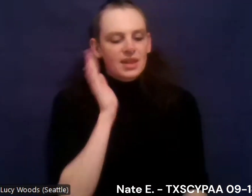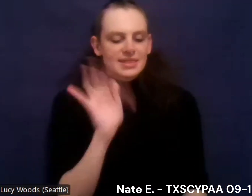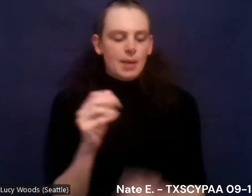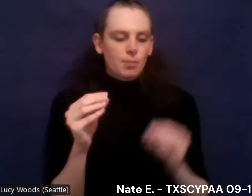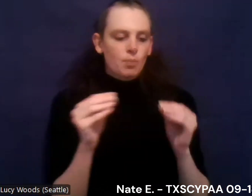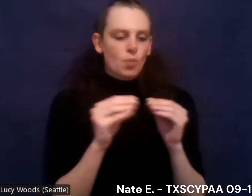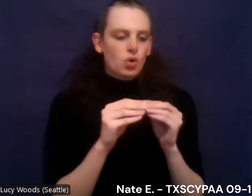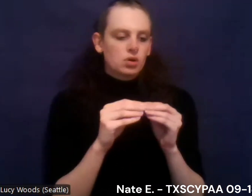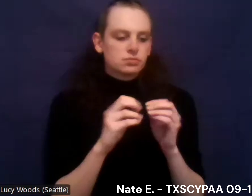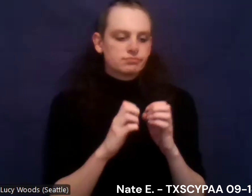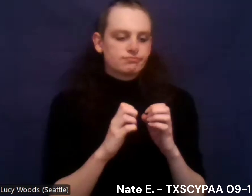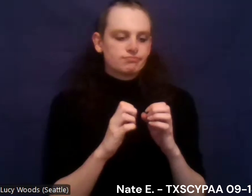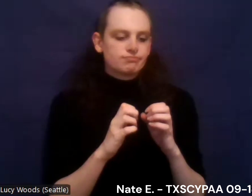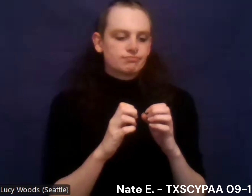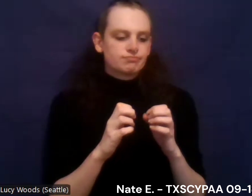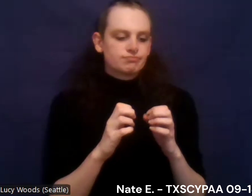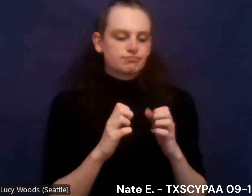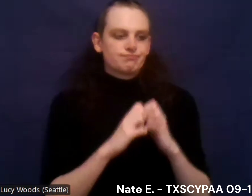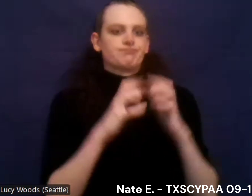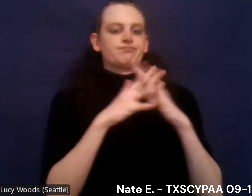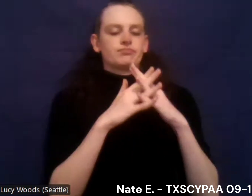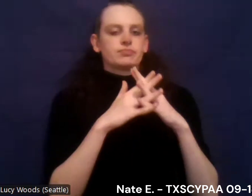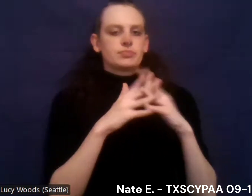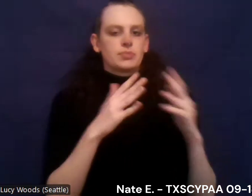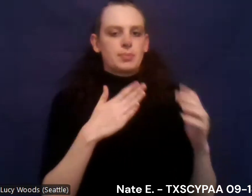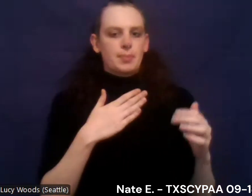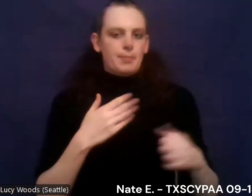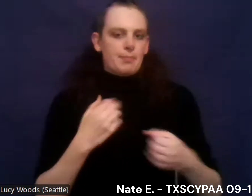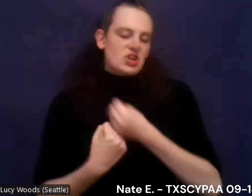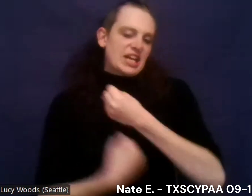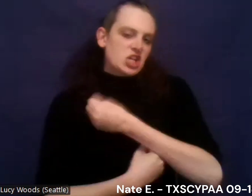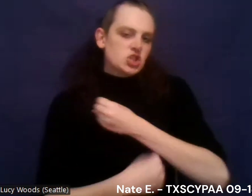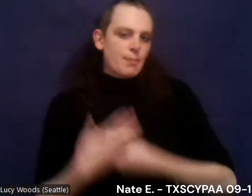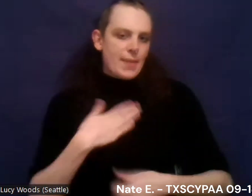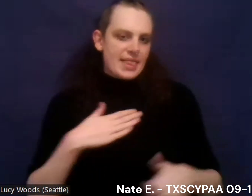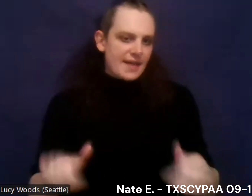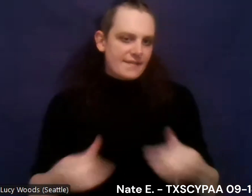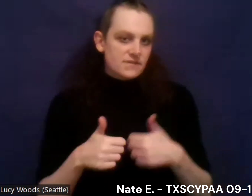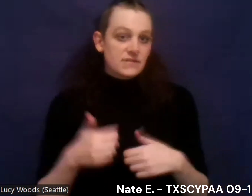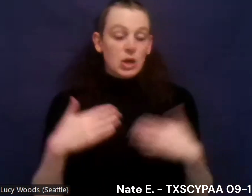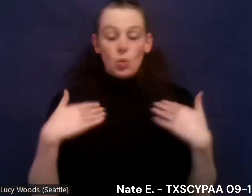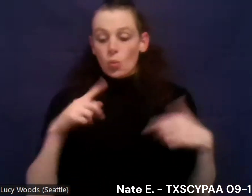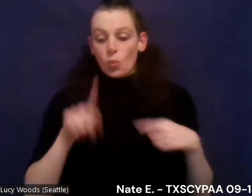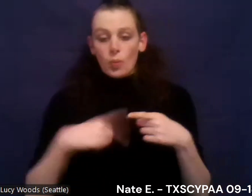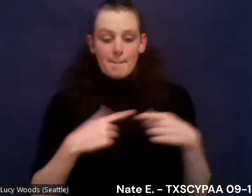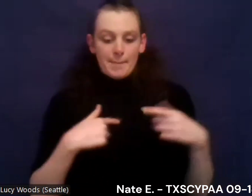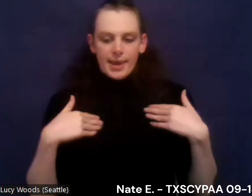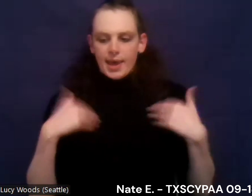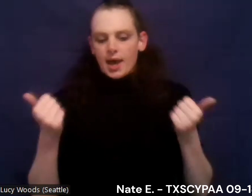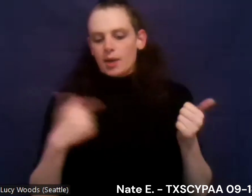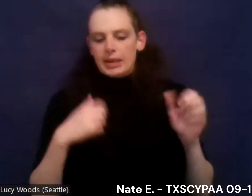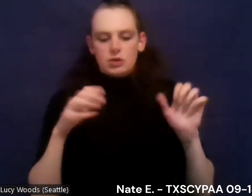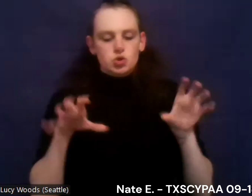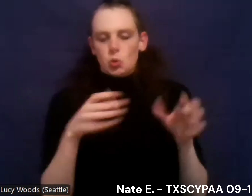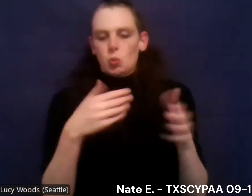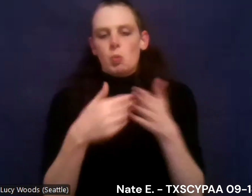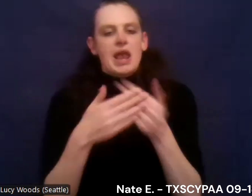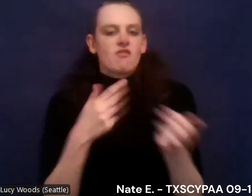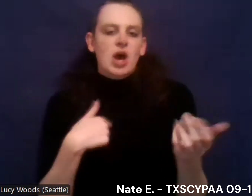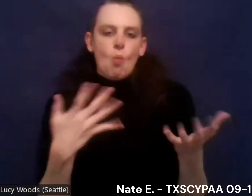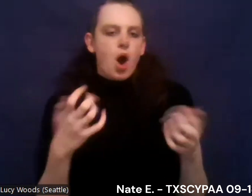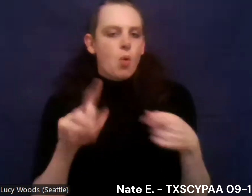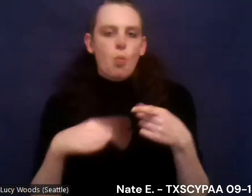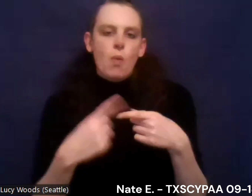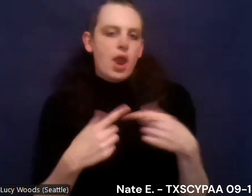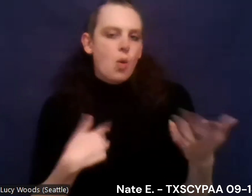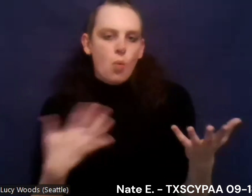like I got into a position really young where I was able to do whatever I wanted whenever I wanted, pretty much, right? Like there were a lot of